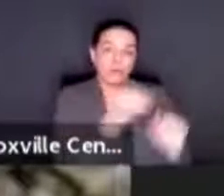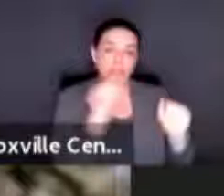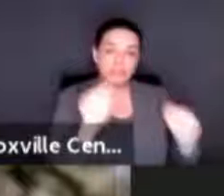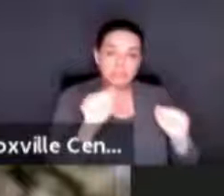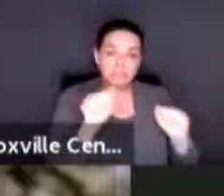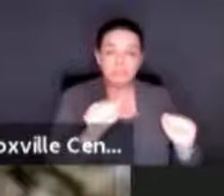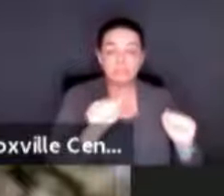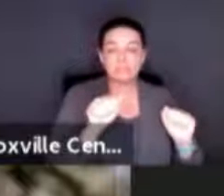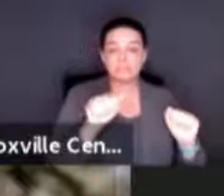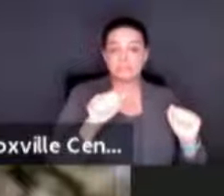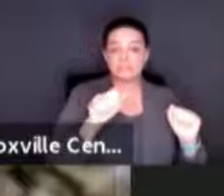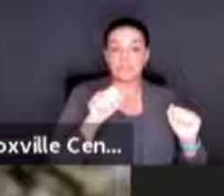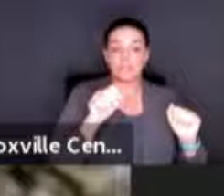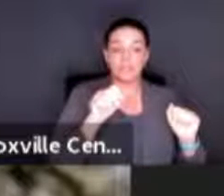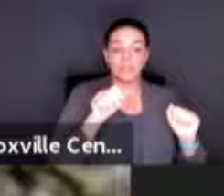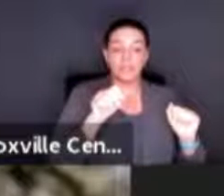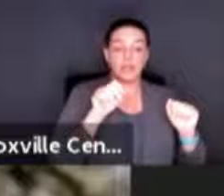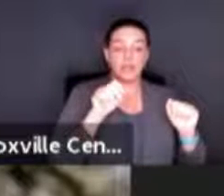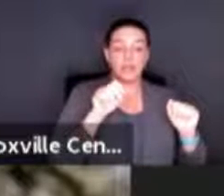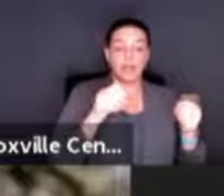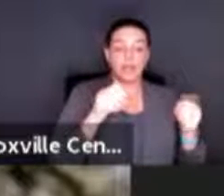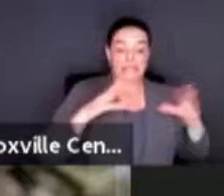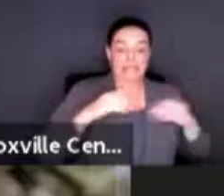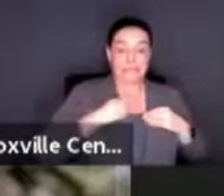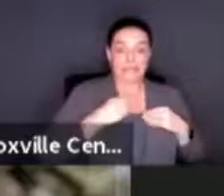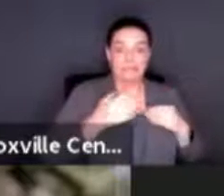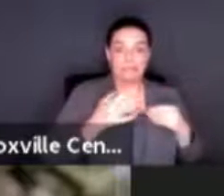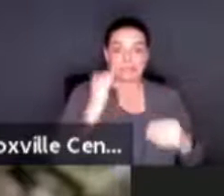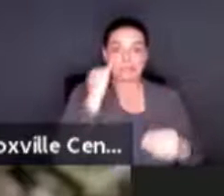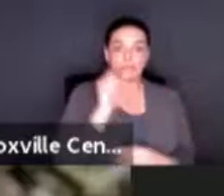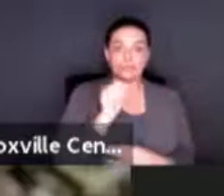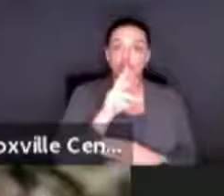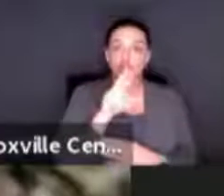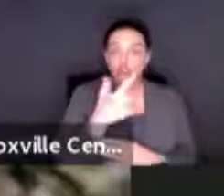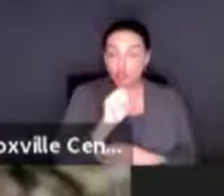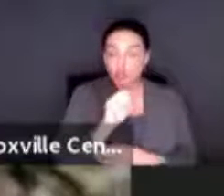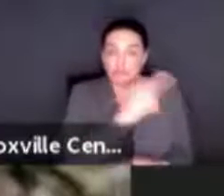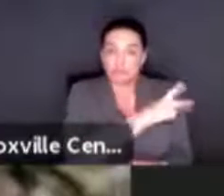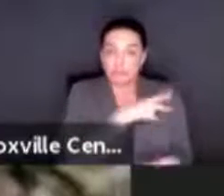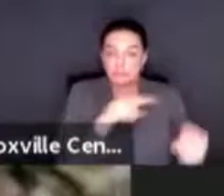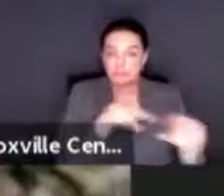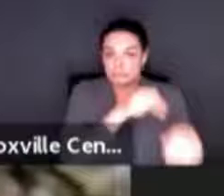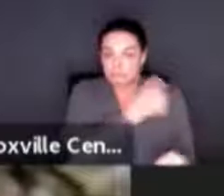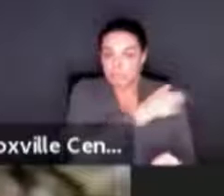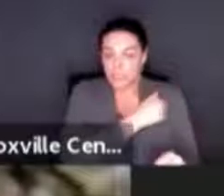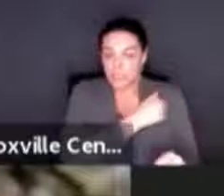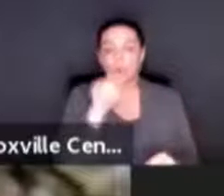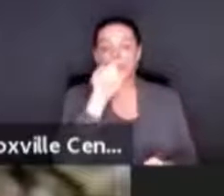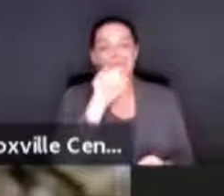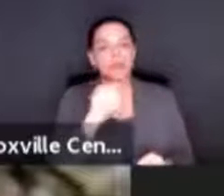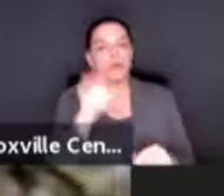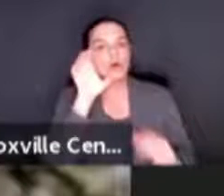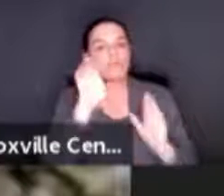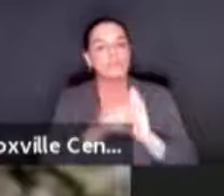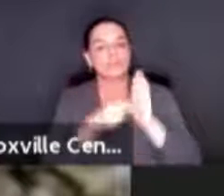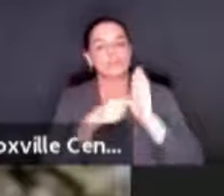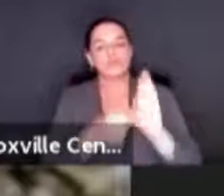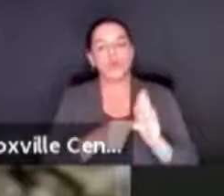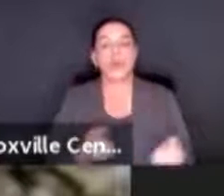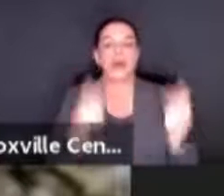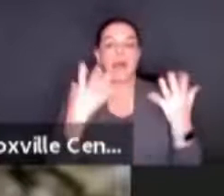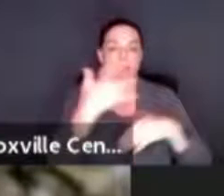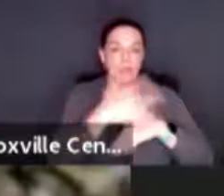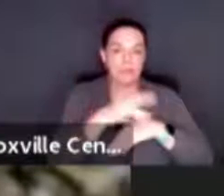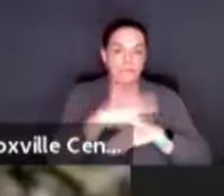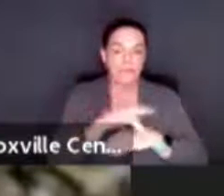within current and forecasted surge capacity. These graphs show the availability of regional hospital beds, ICU